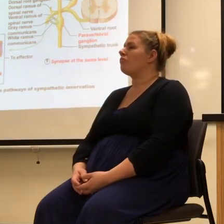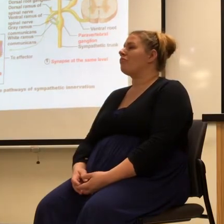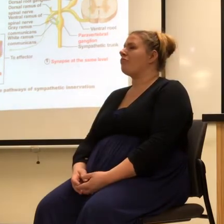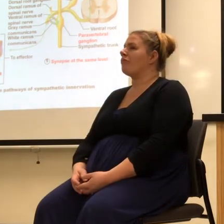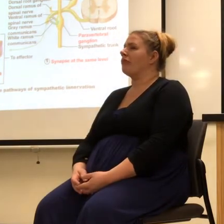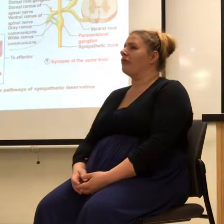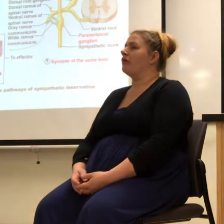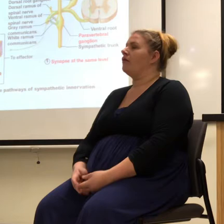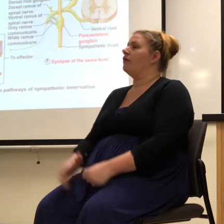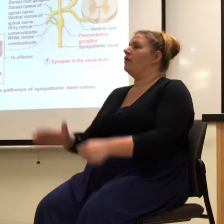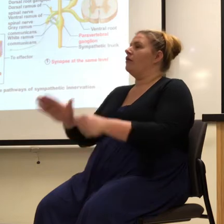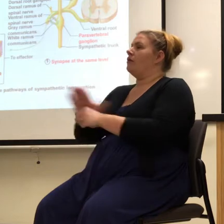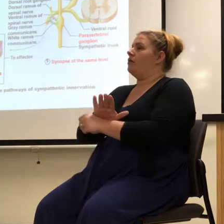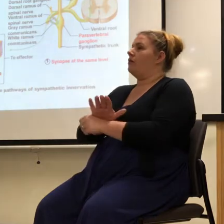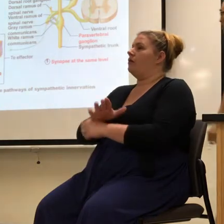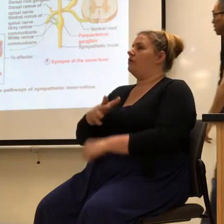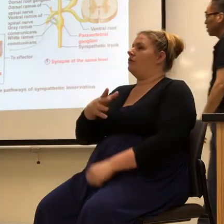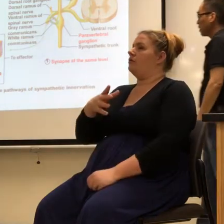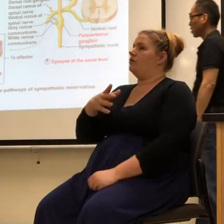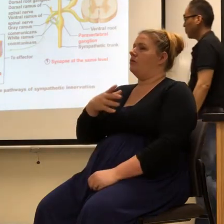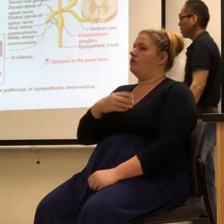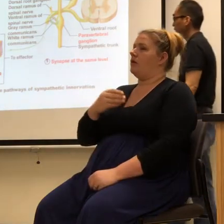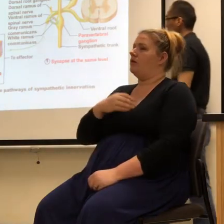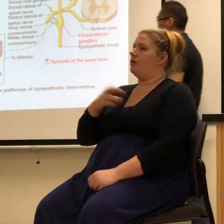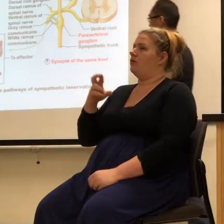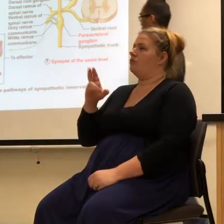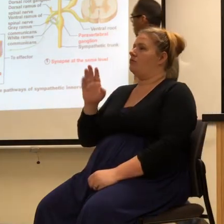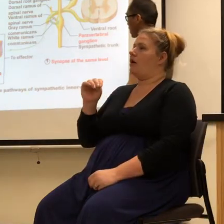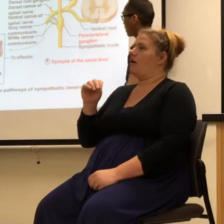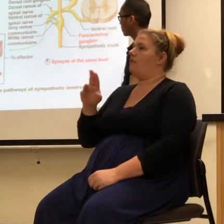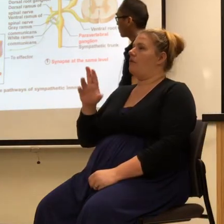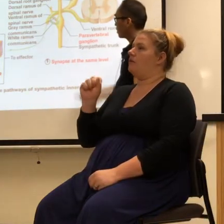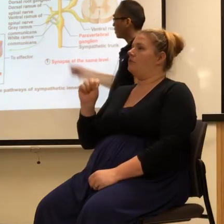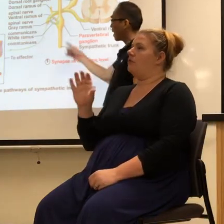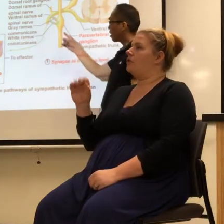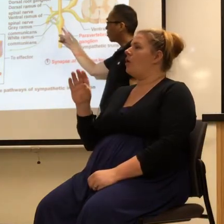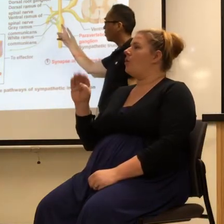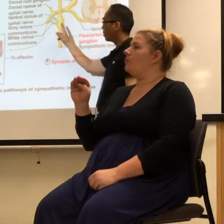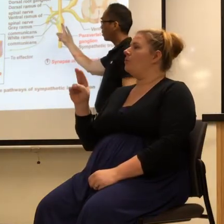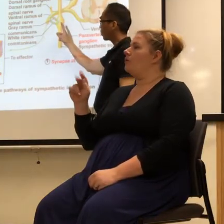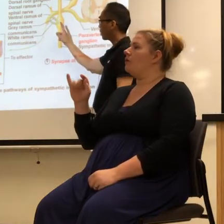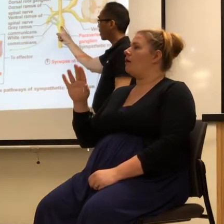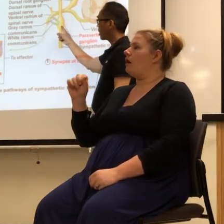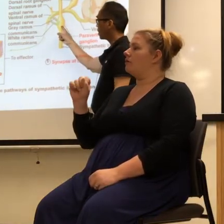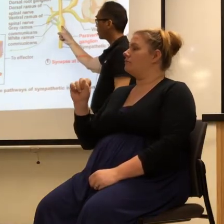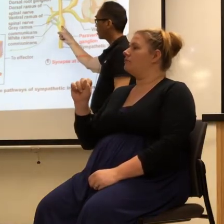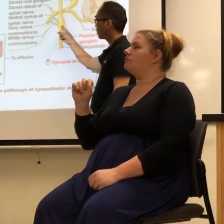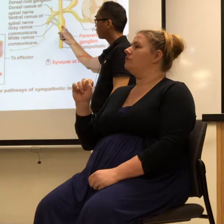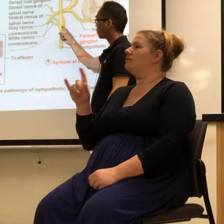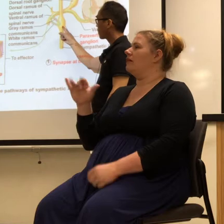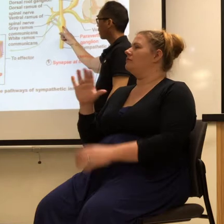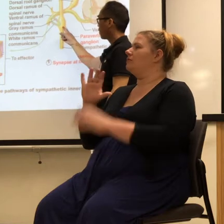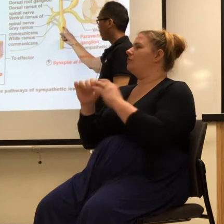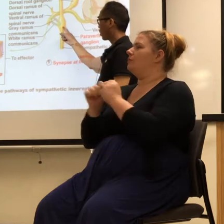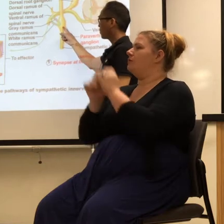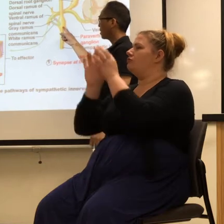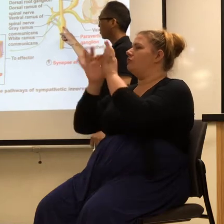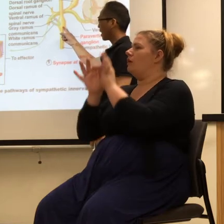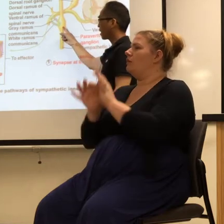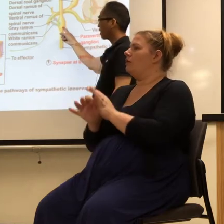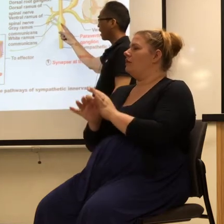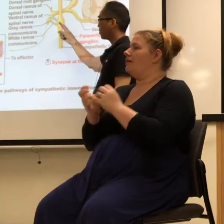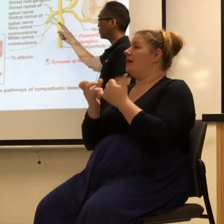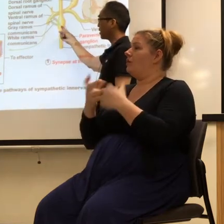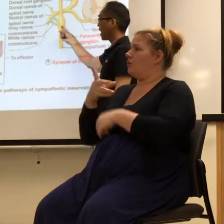The full name is white ramus communicans. That communicates with the chain. Now you're in the